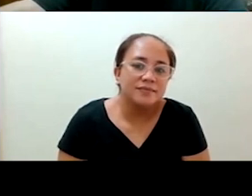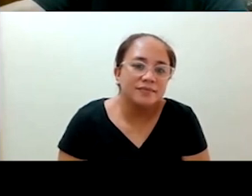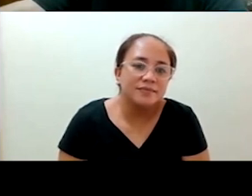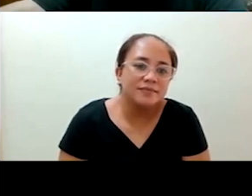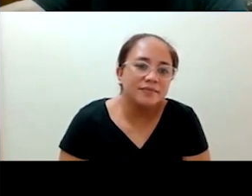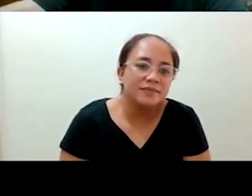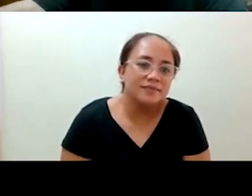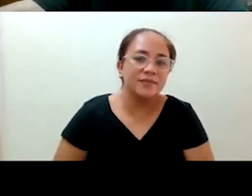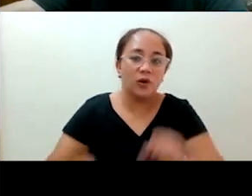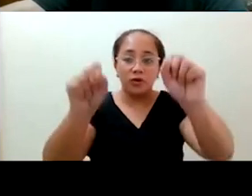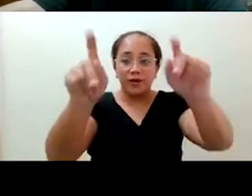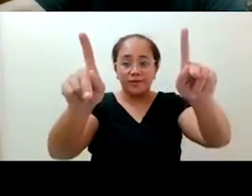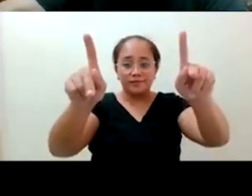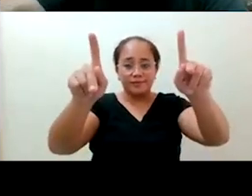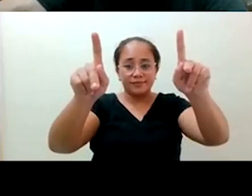Okay.